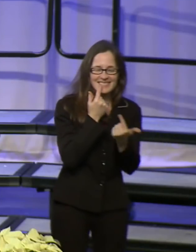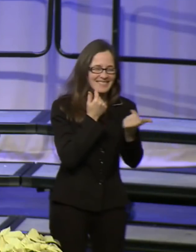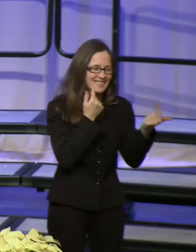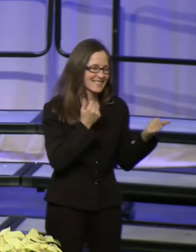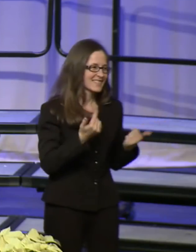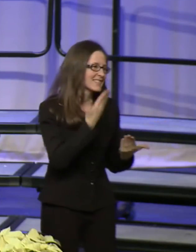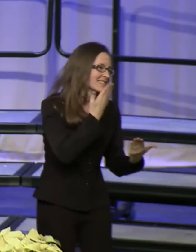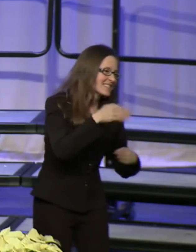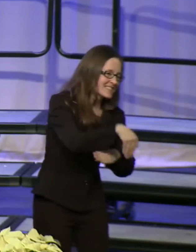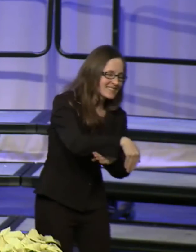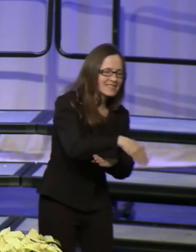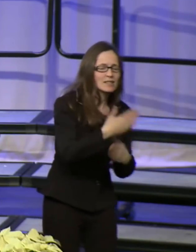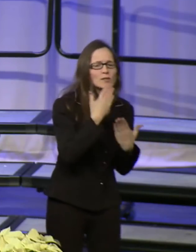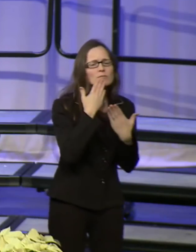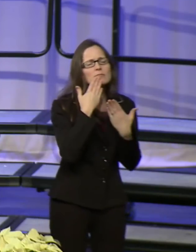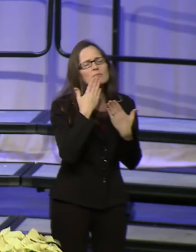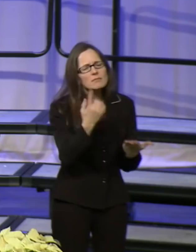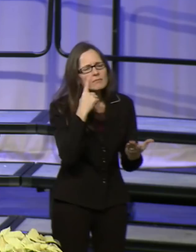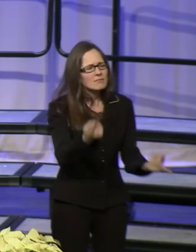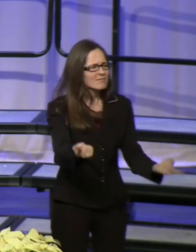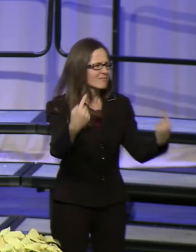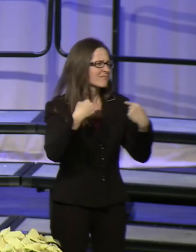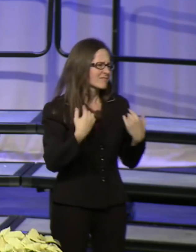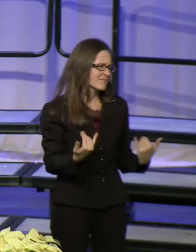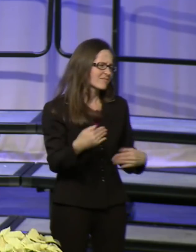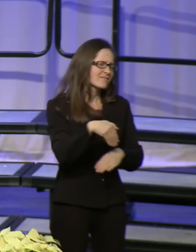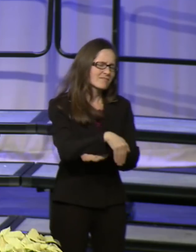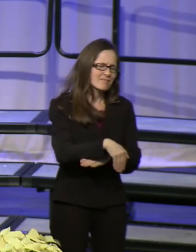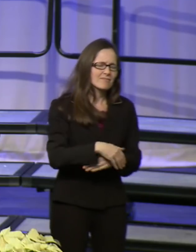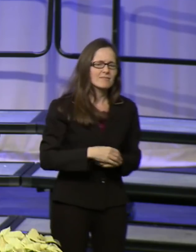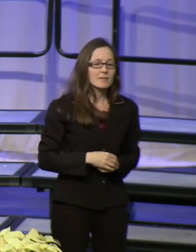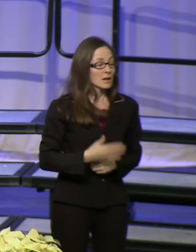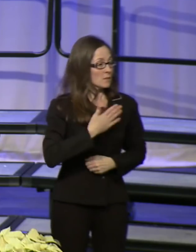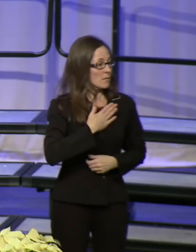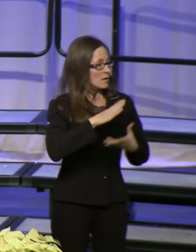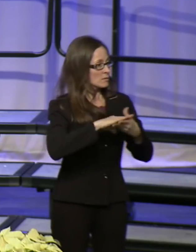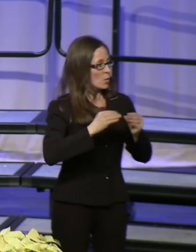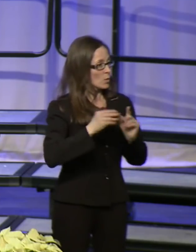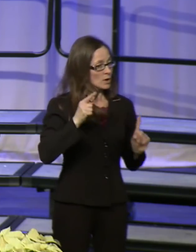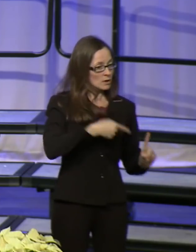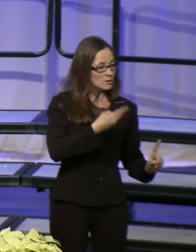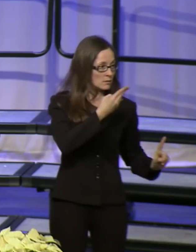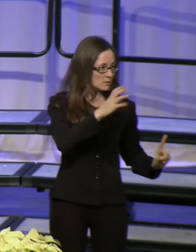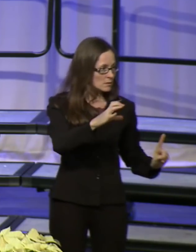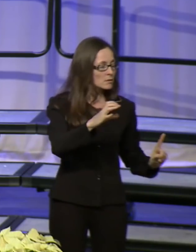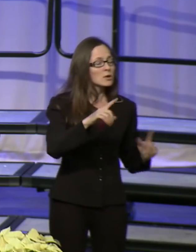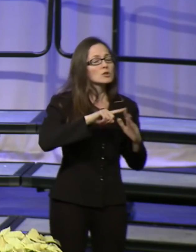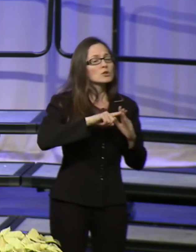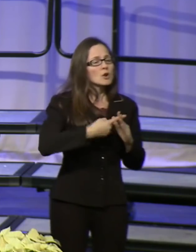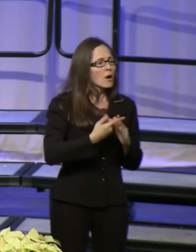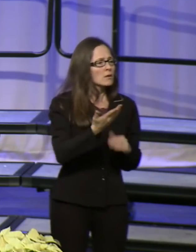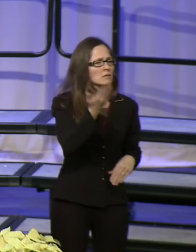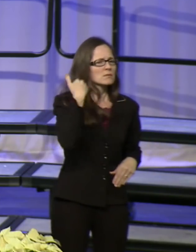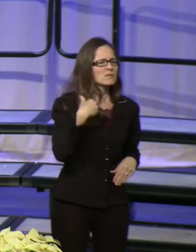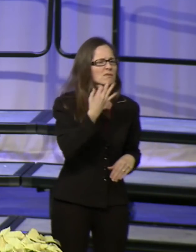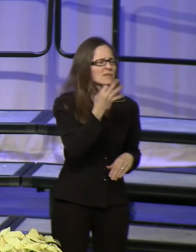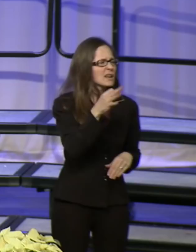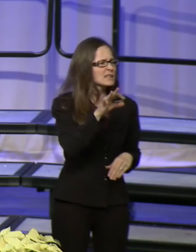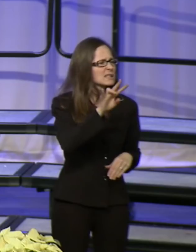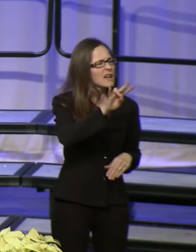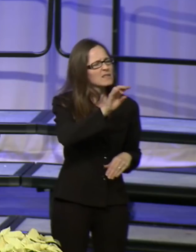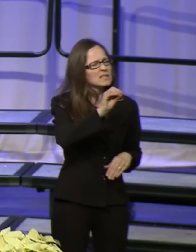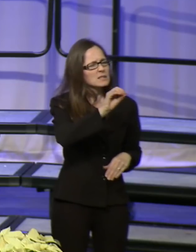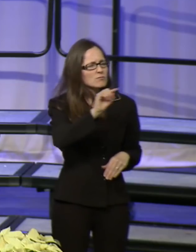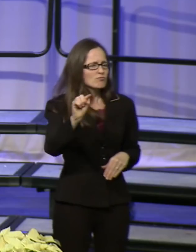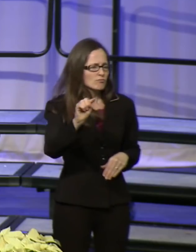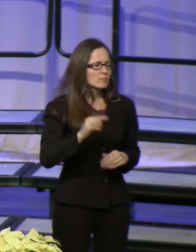Good evening. So thank you so much for being here tonight. My story in Howard County begins in the 1970s, where my parents